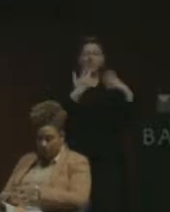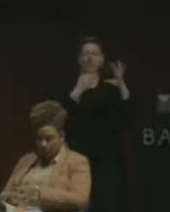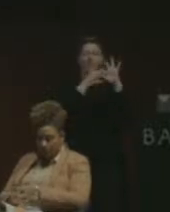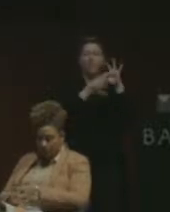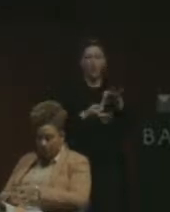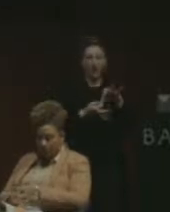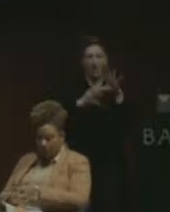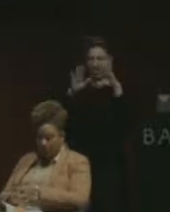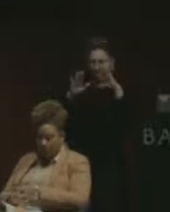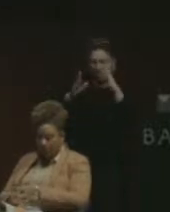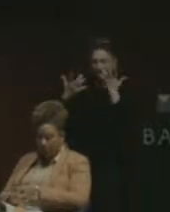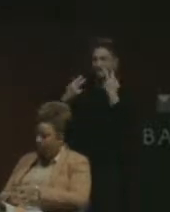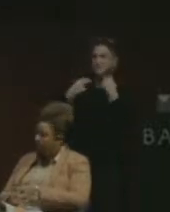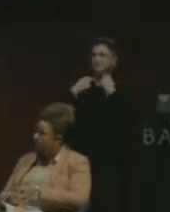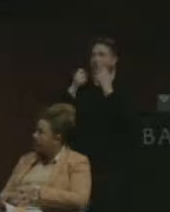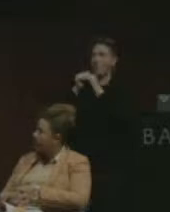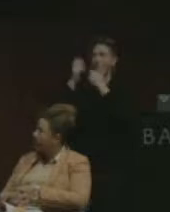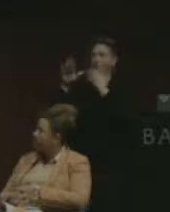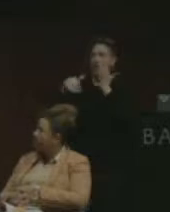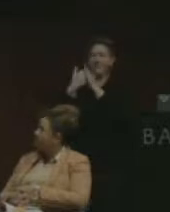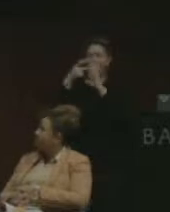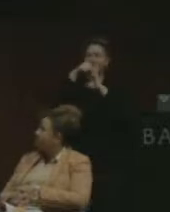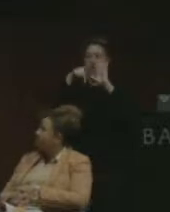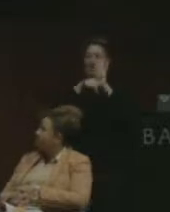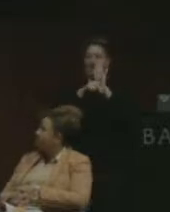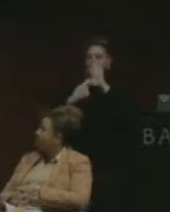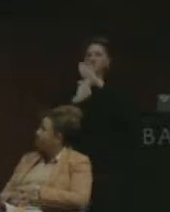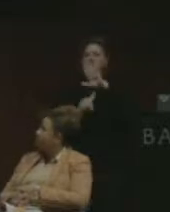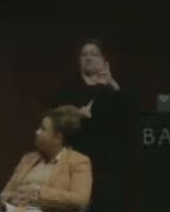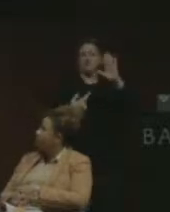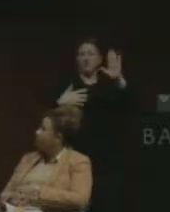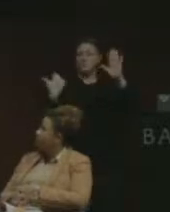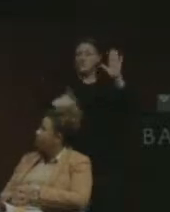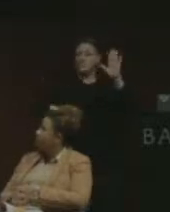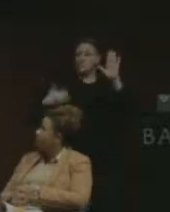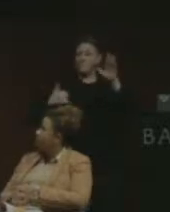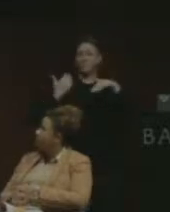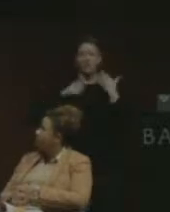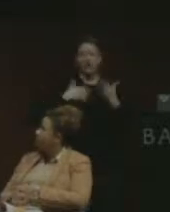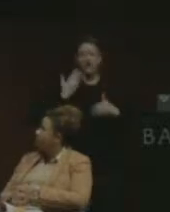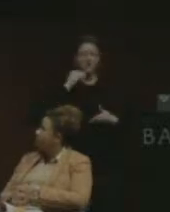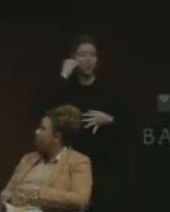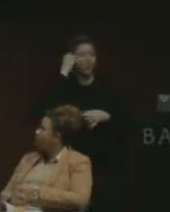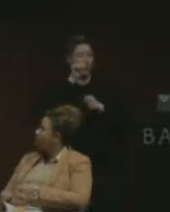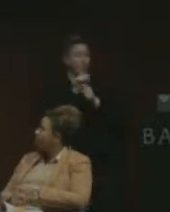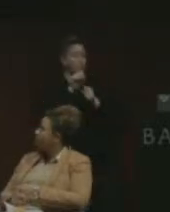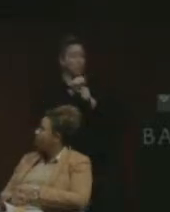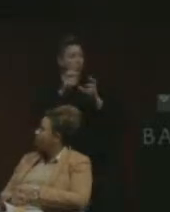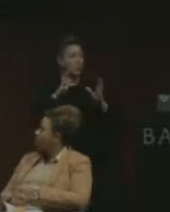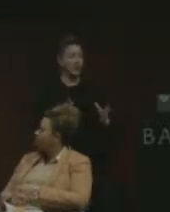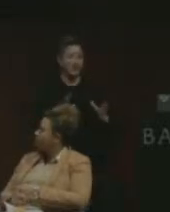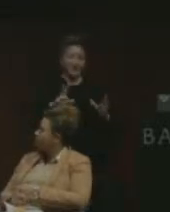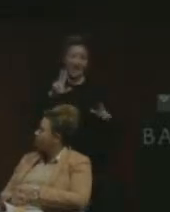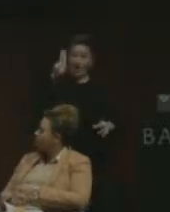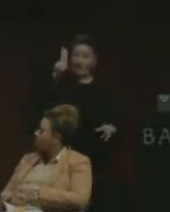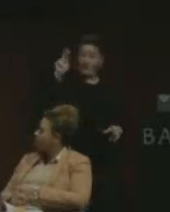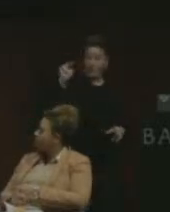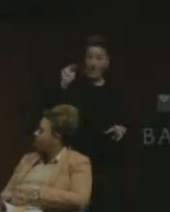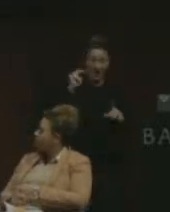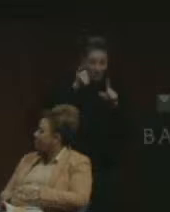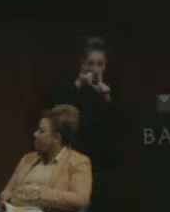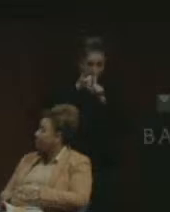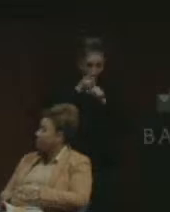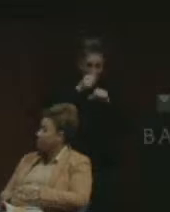these policies. And this was quite an amazing process to witness, because domestic workers were in the UN as